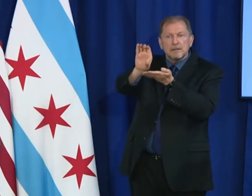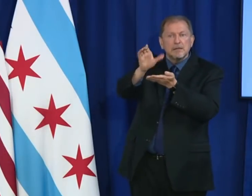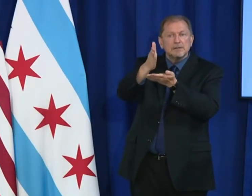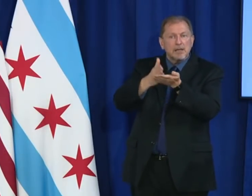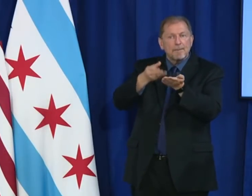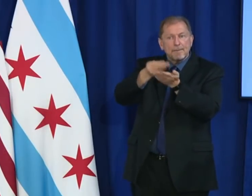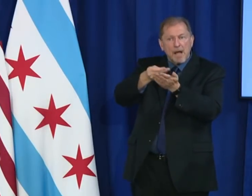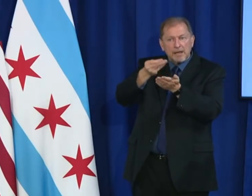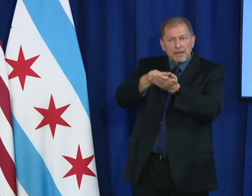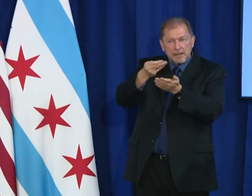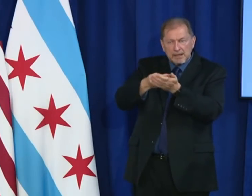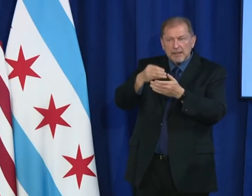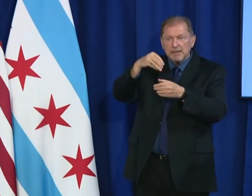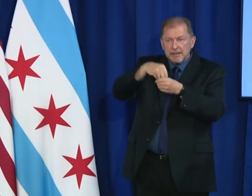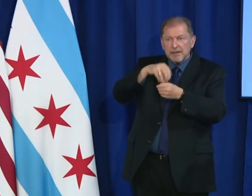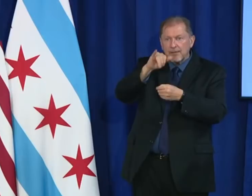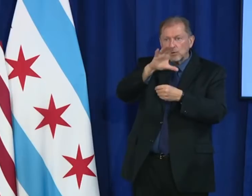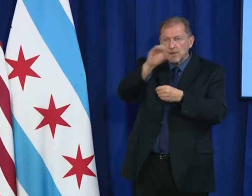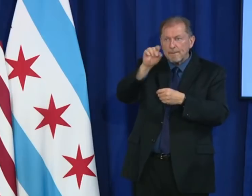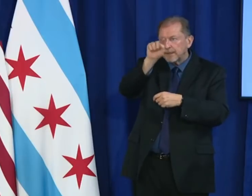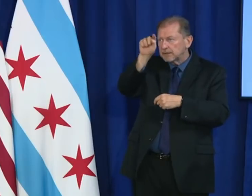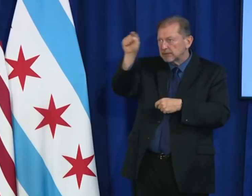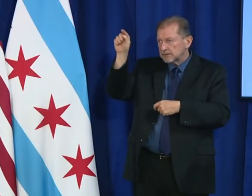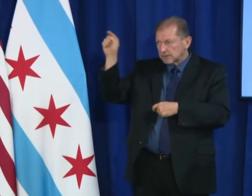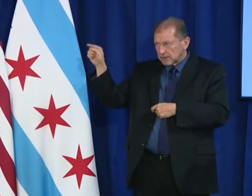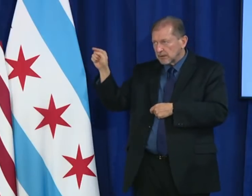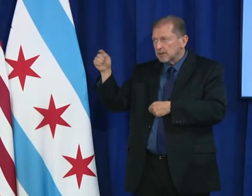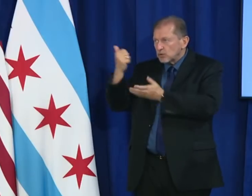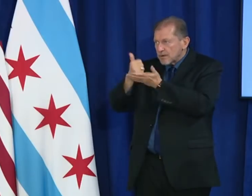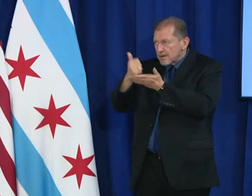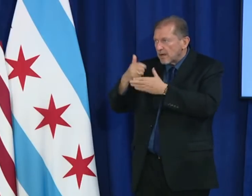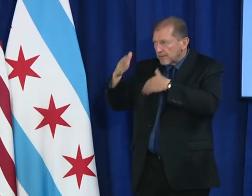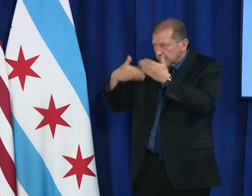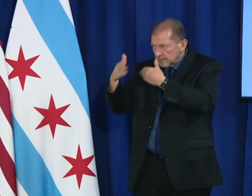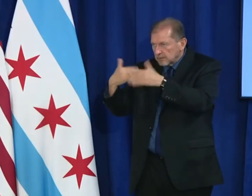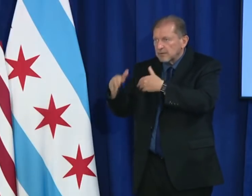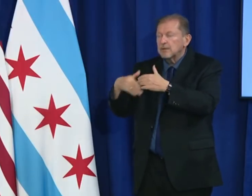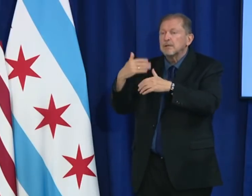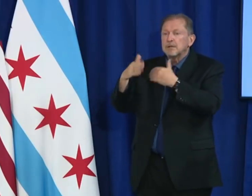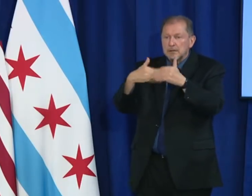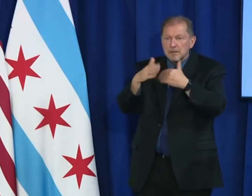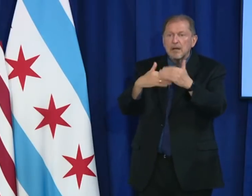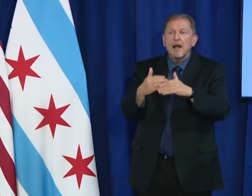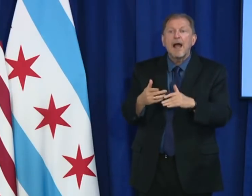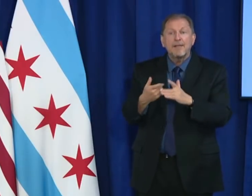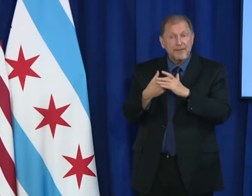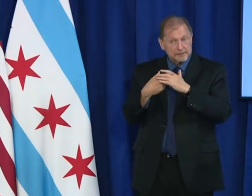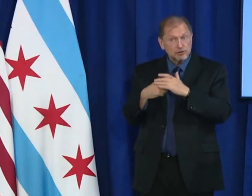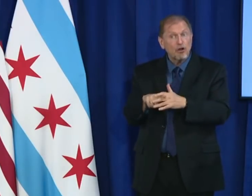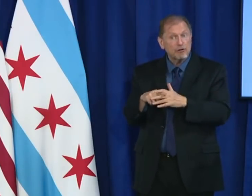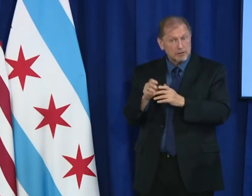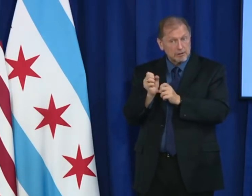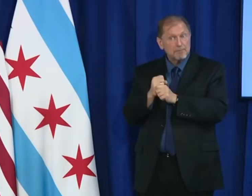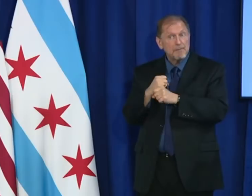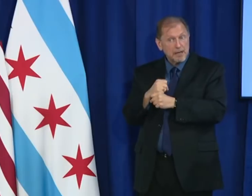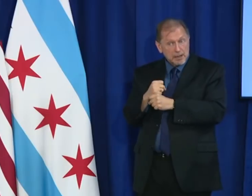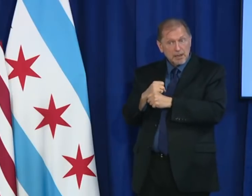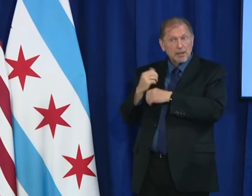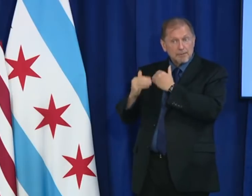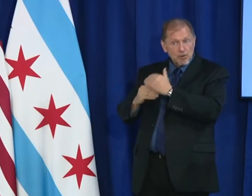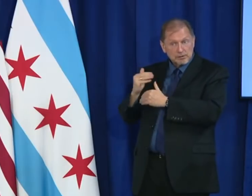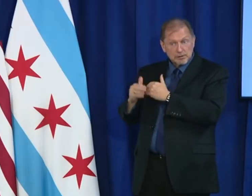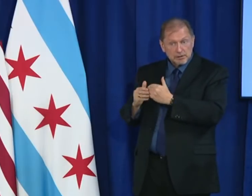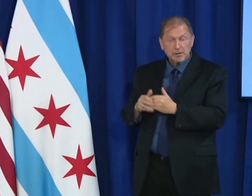vaccine candidates that showed early promise and started manufacturing while the phase